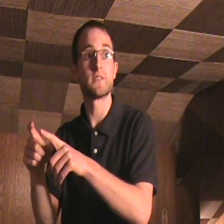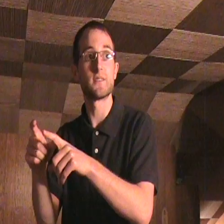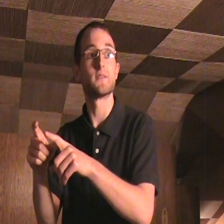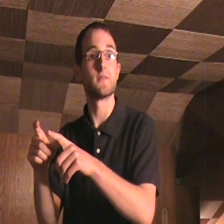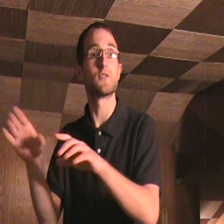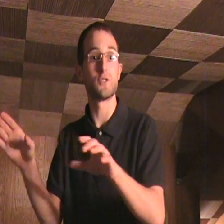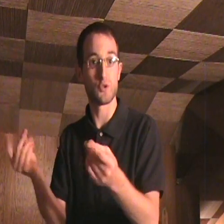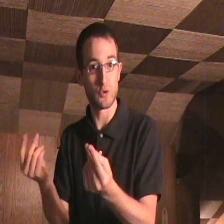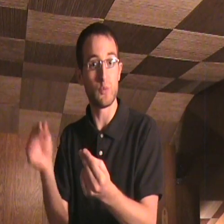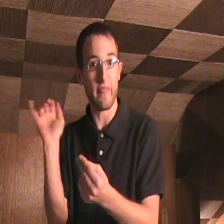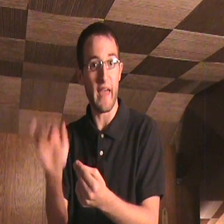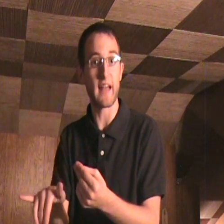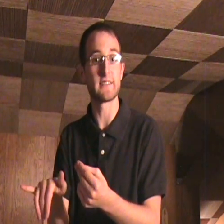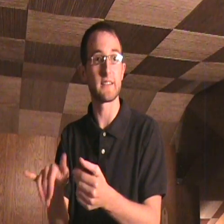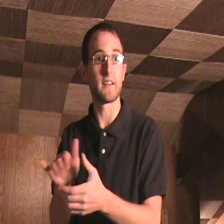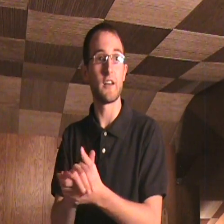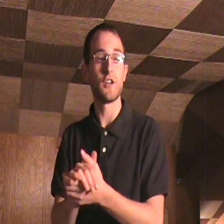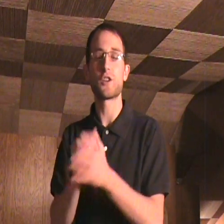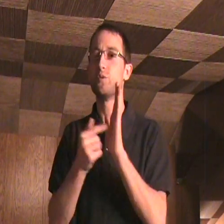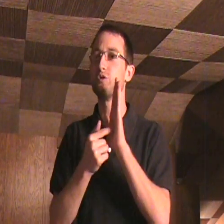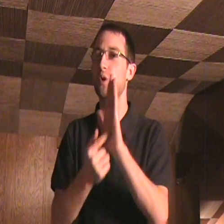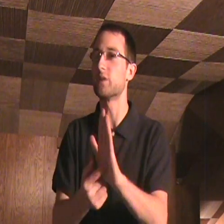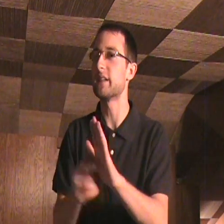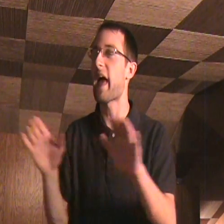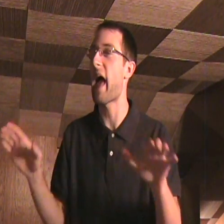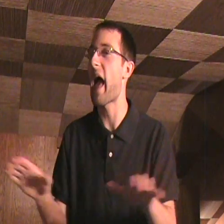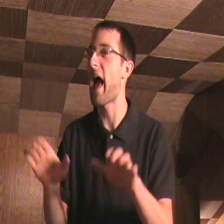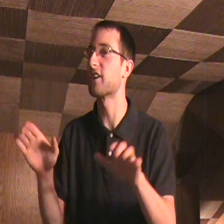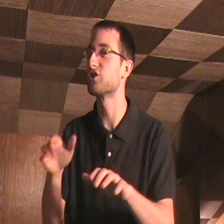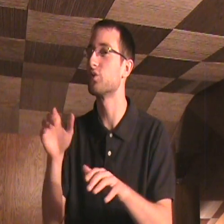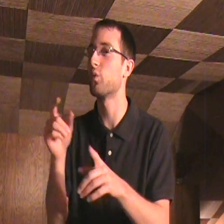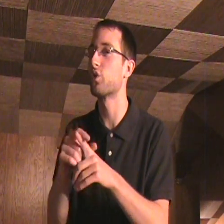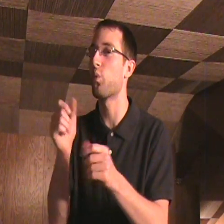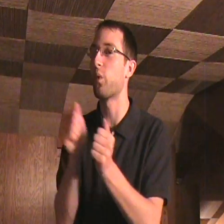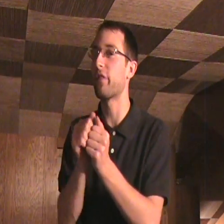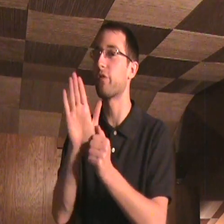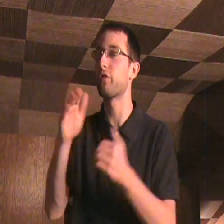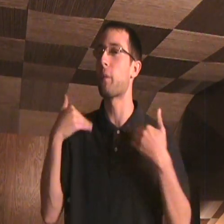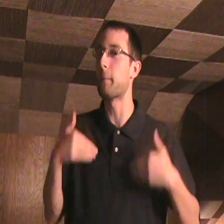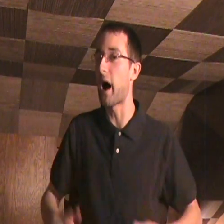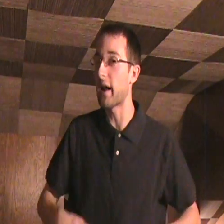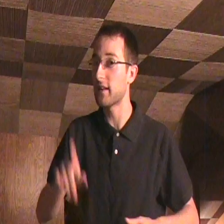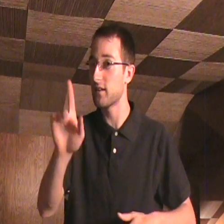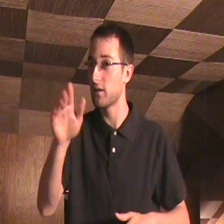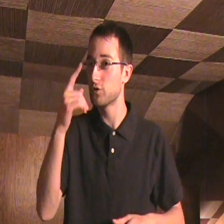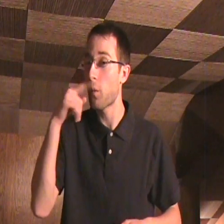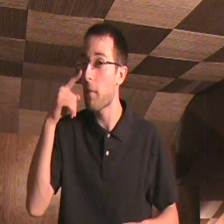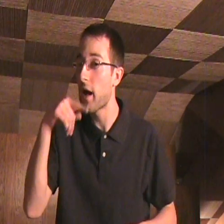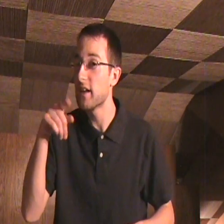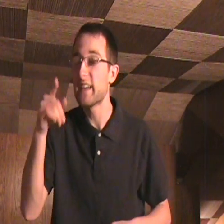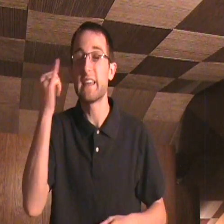Okay, Justin, show us an action word with your body. And if you need help thinking of one, you can come over